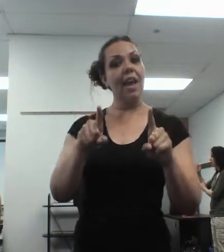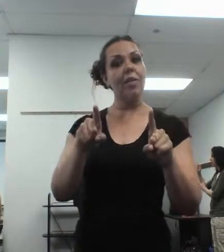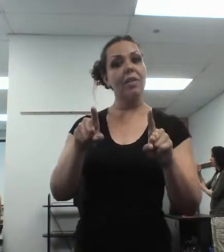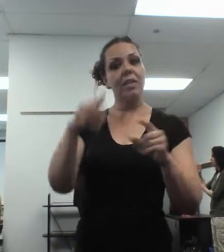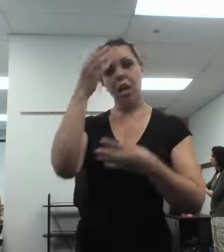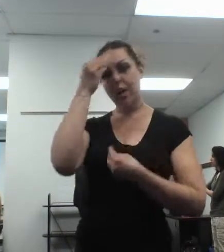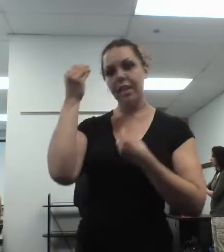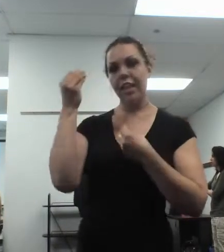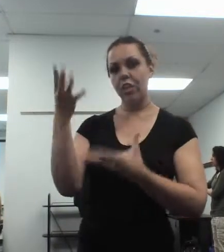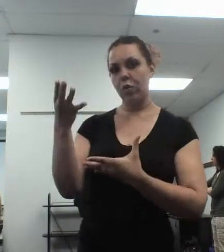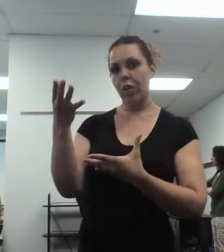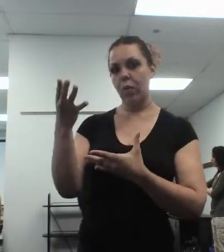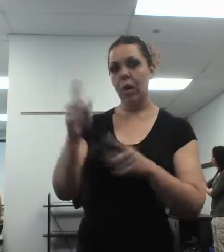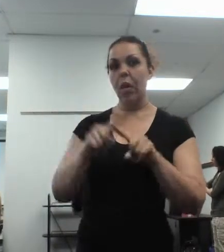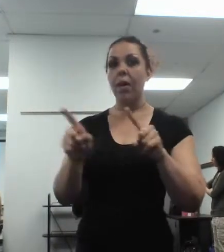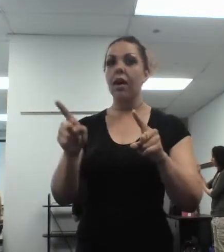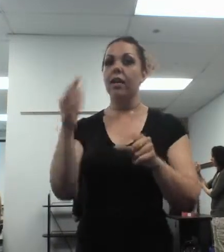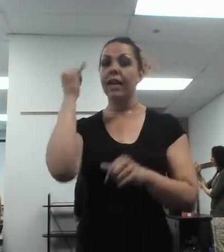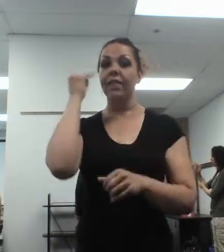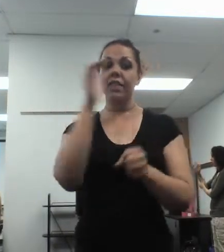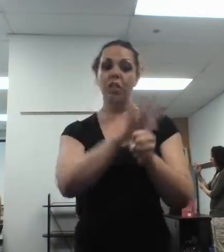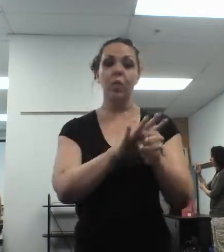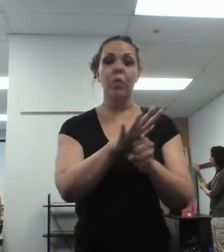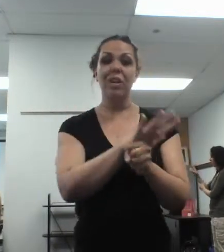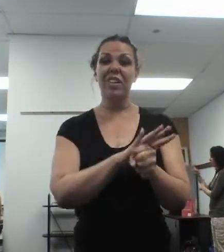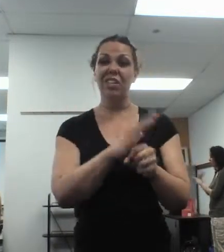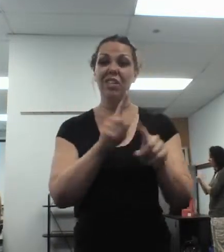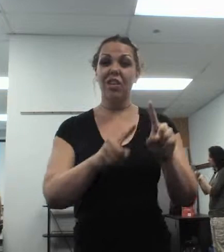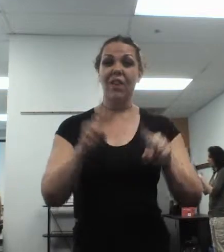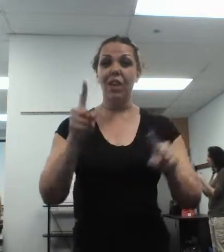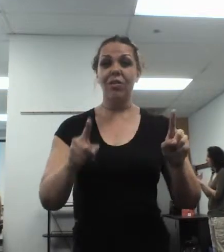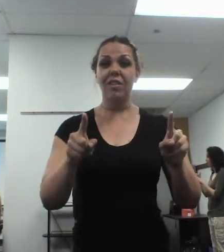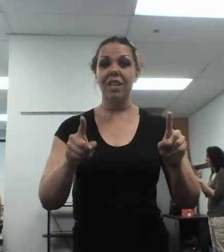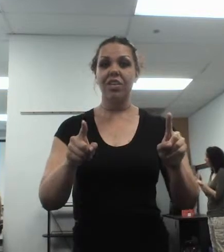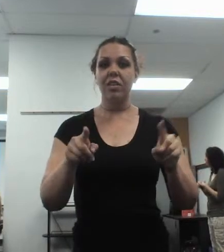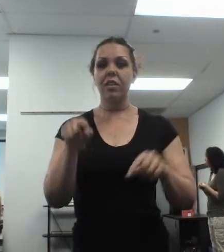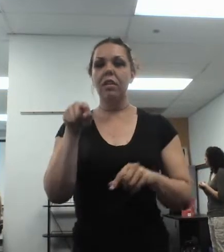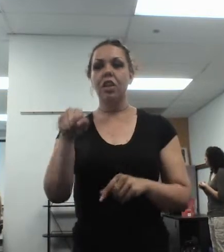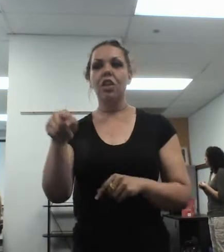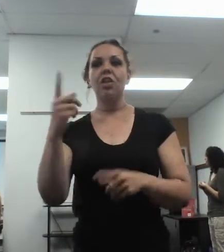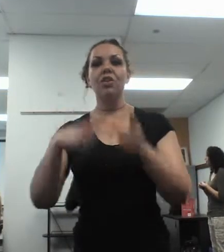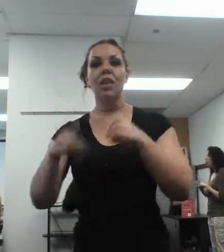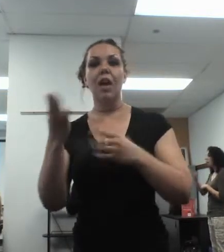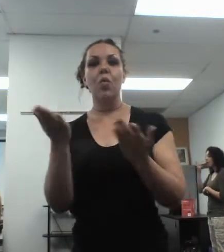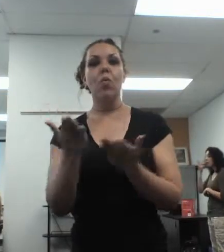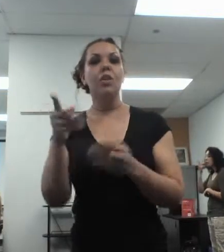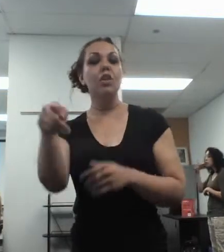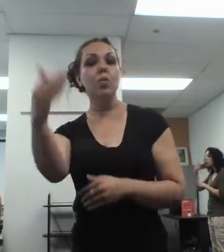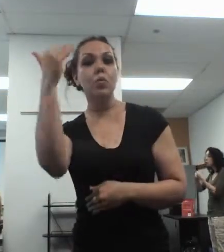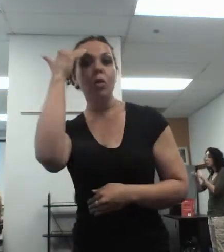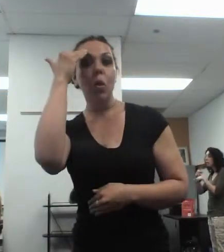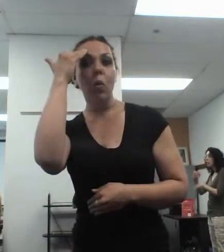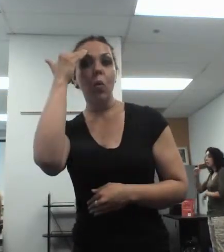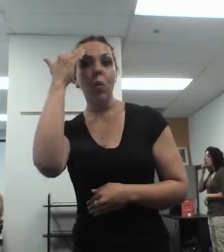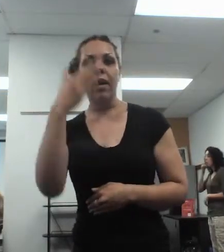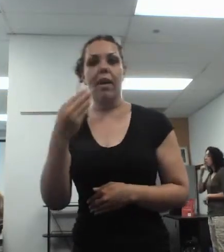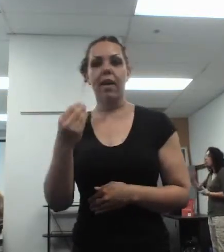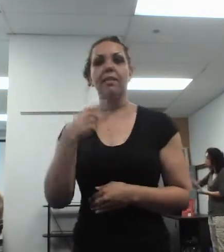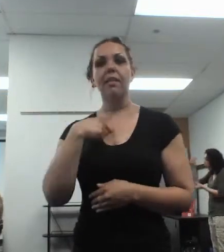regional variation, you sign what you know, and I'll let you know if the sign is different, or I've never seen it, or we don't use